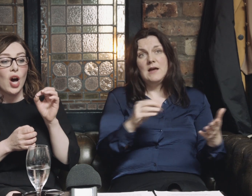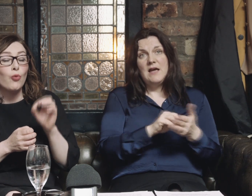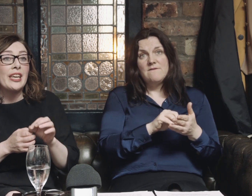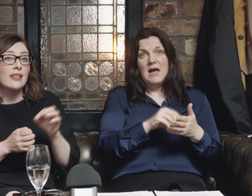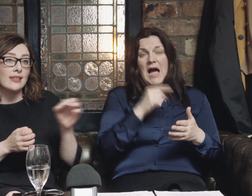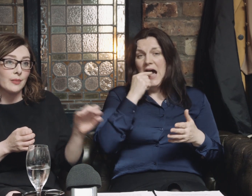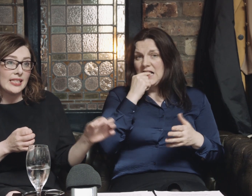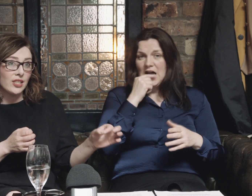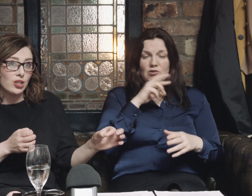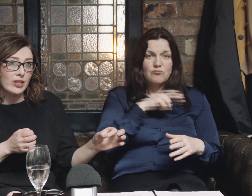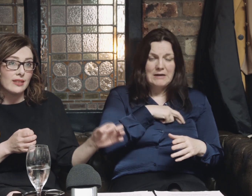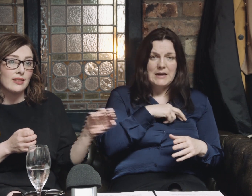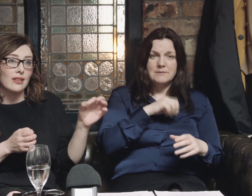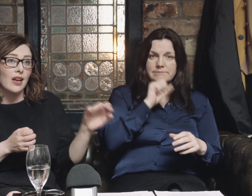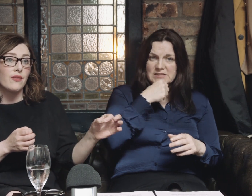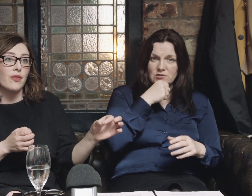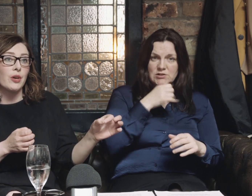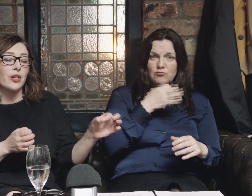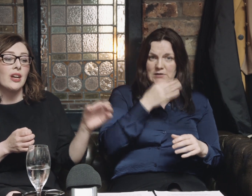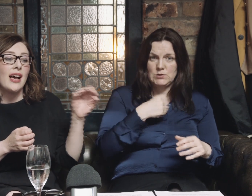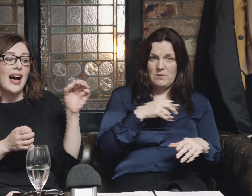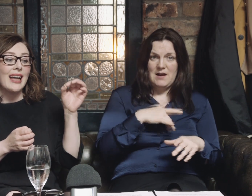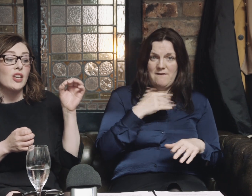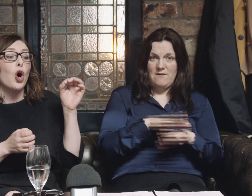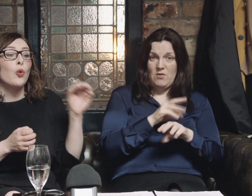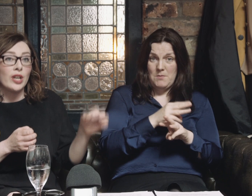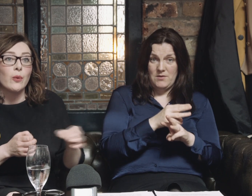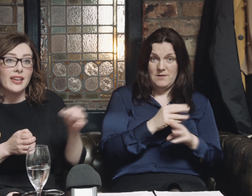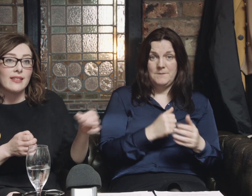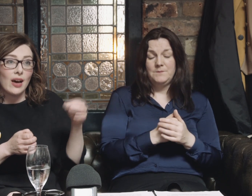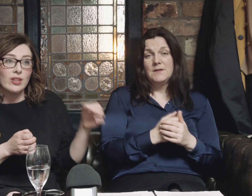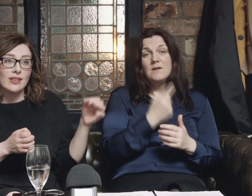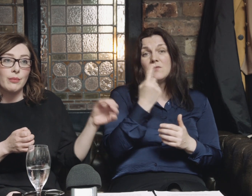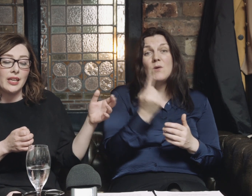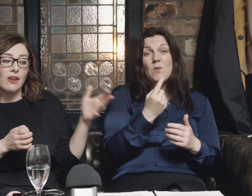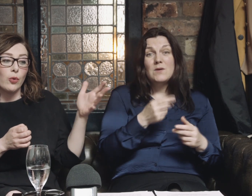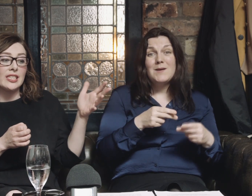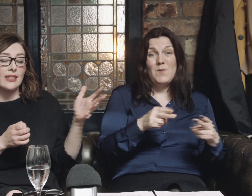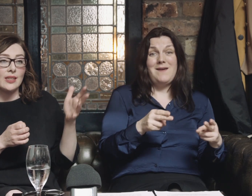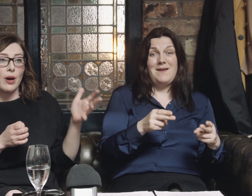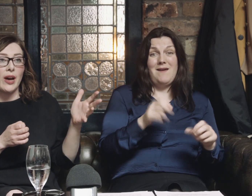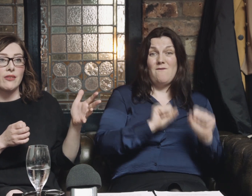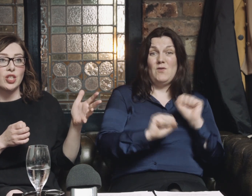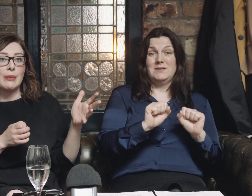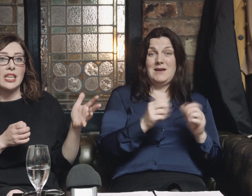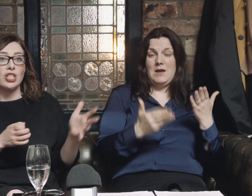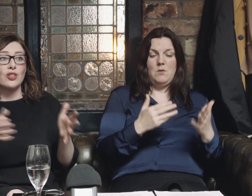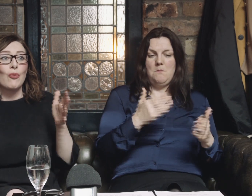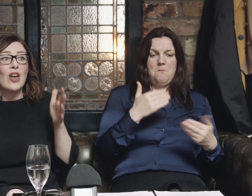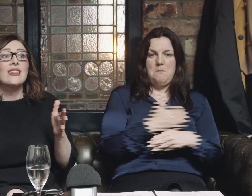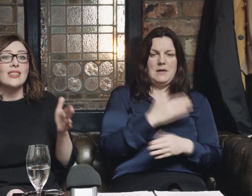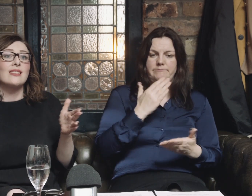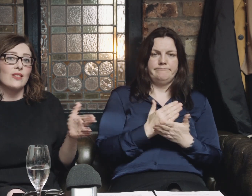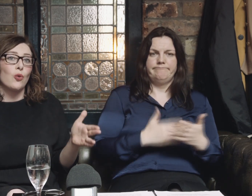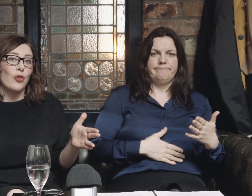is a real and substantial risk to the life of the mother, and the only way that that risk can be avoided is by way of a termination.